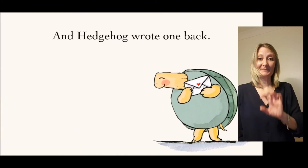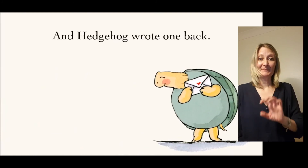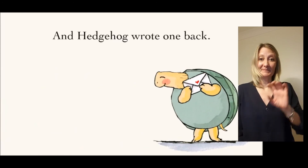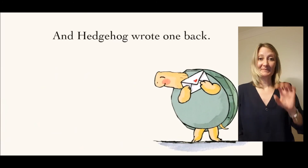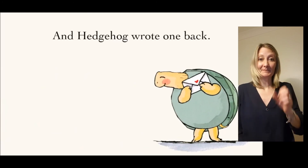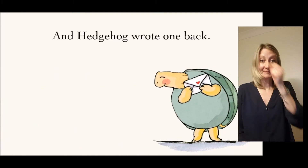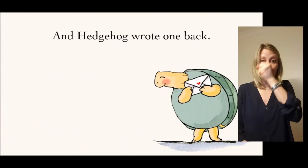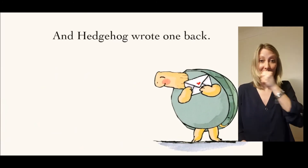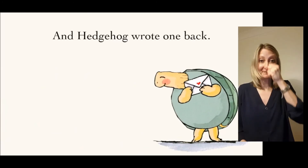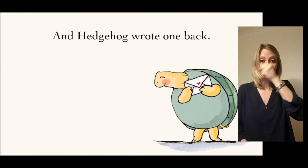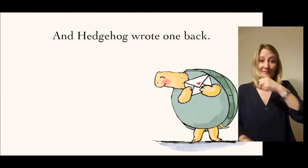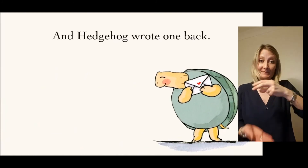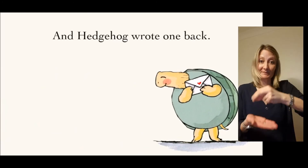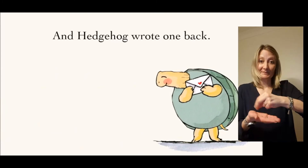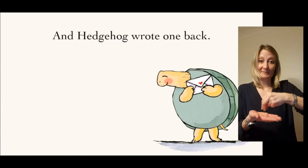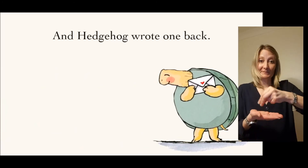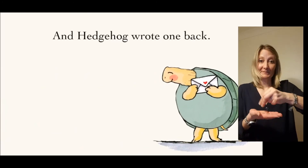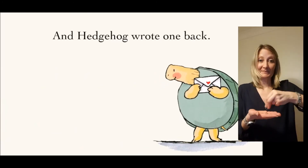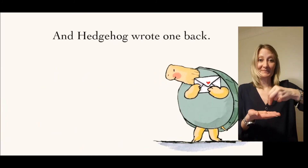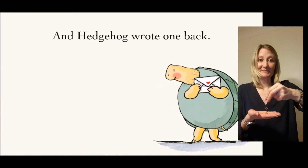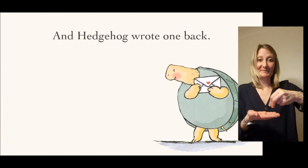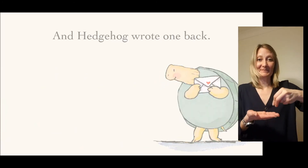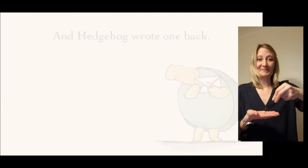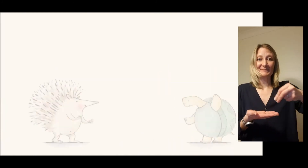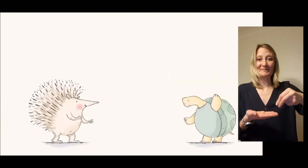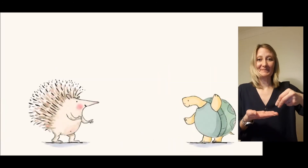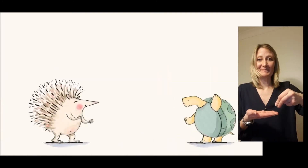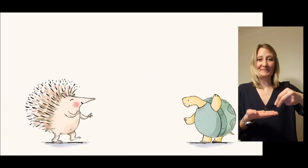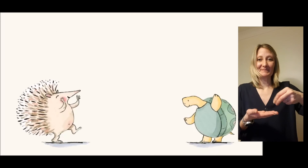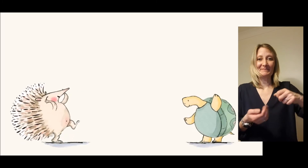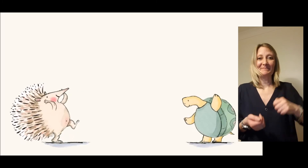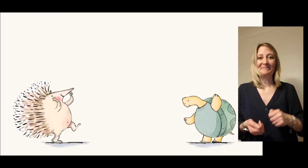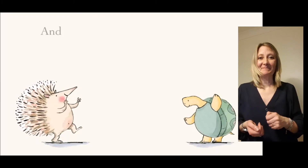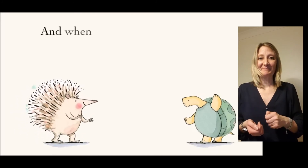and Hedgehog wrote one